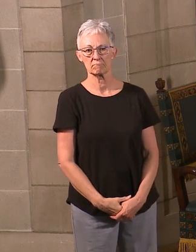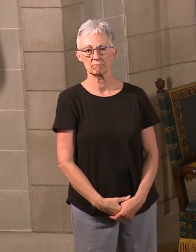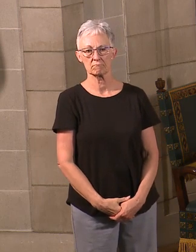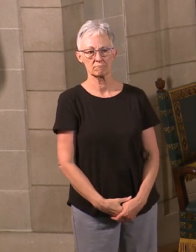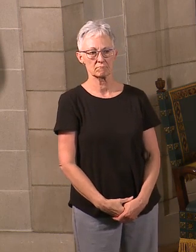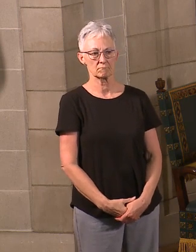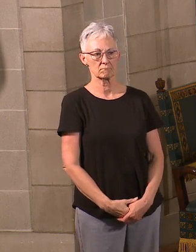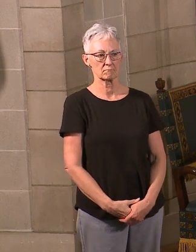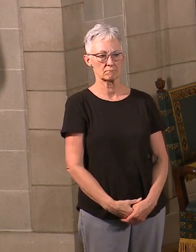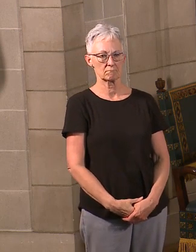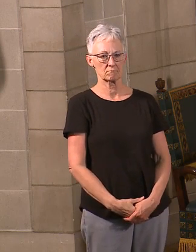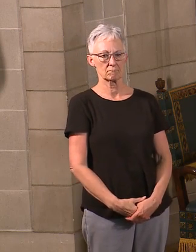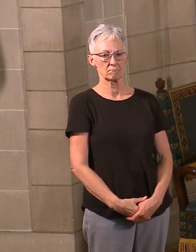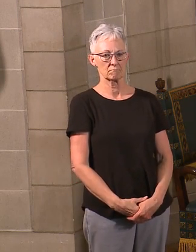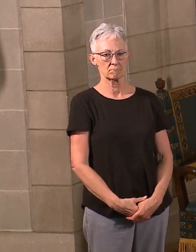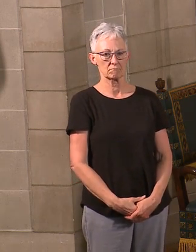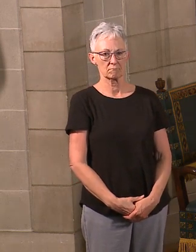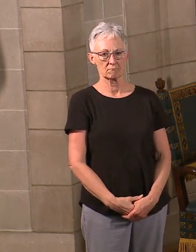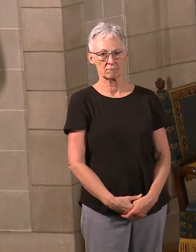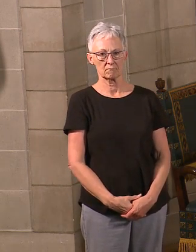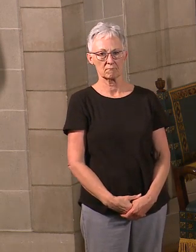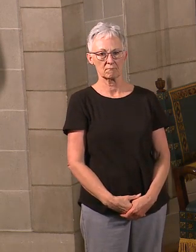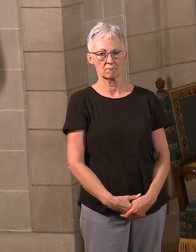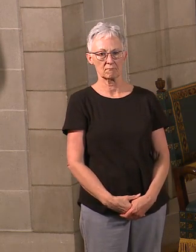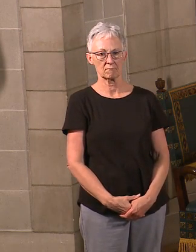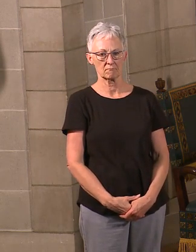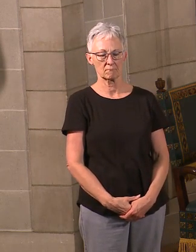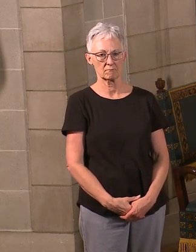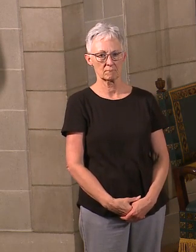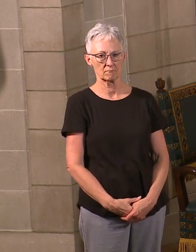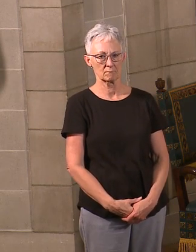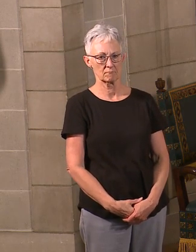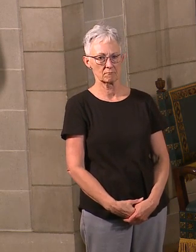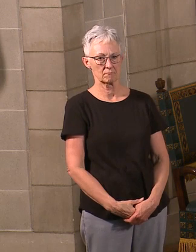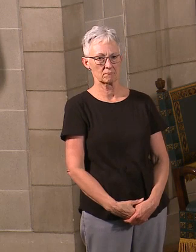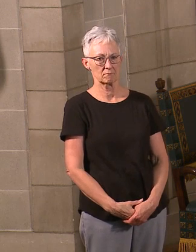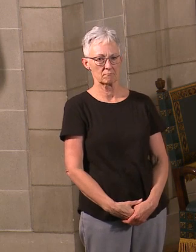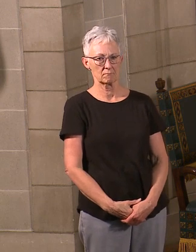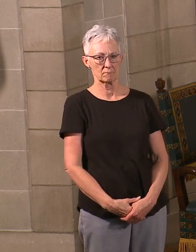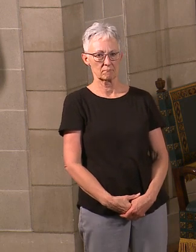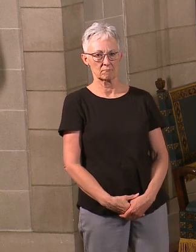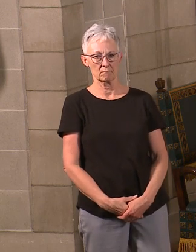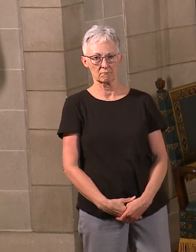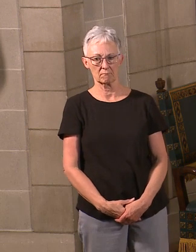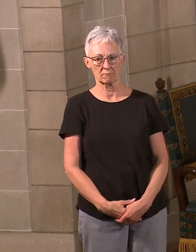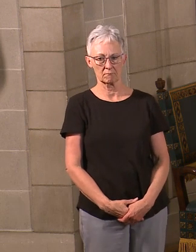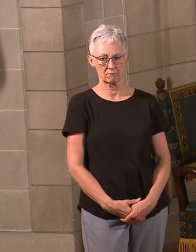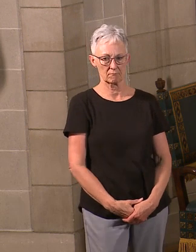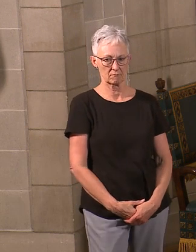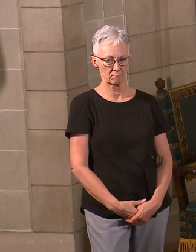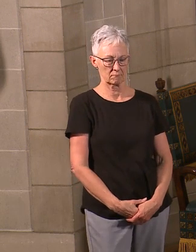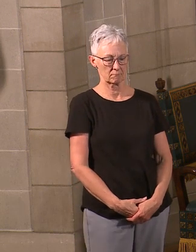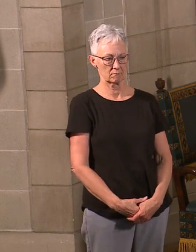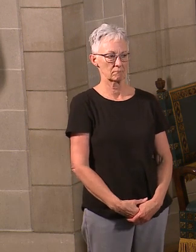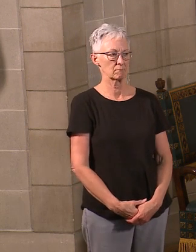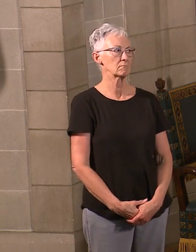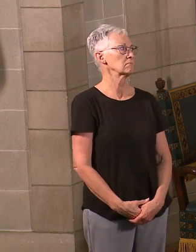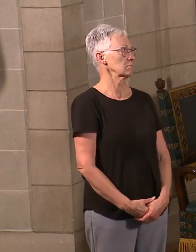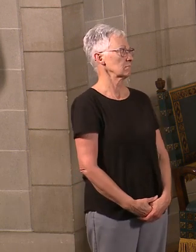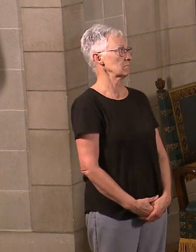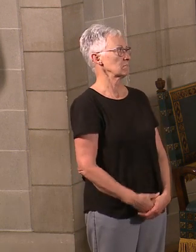supplies, governors across the country have been complaining that states are competing against each other. Have you found that frustrating at all? Have you found that at all? Do you have to compete against other states for